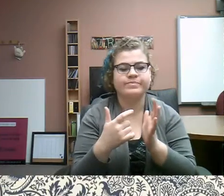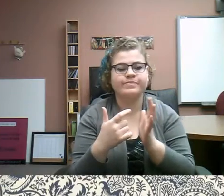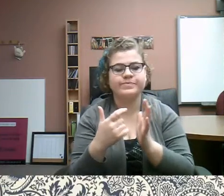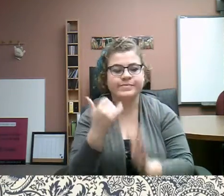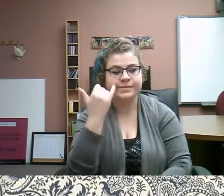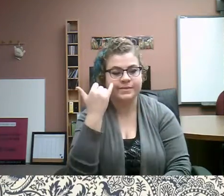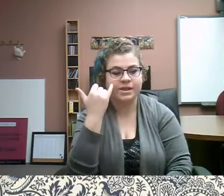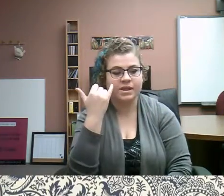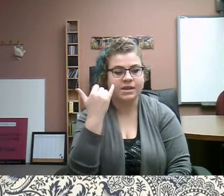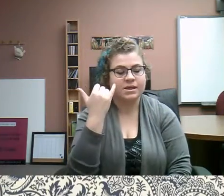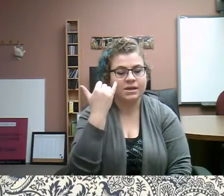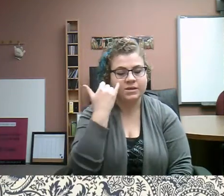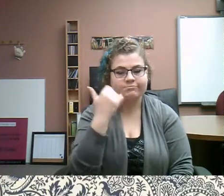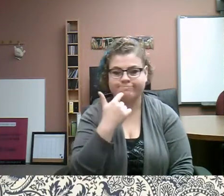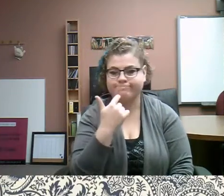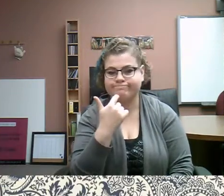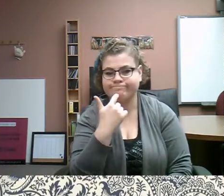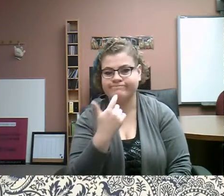So for example,